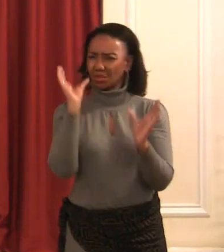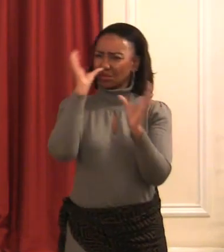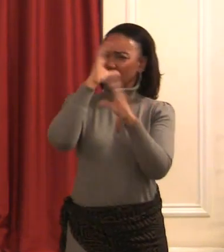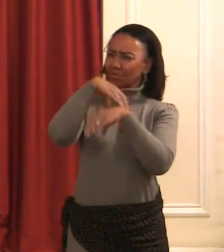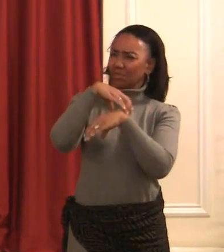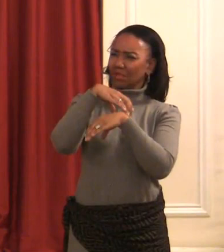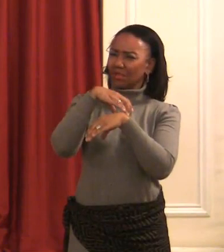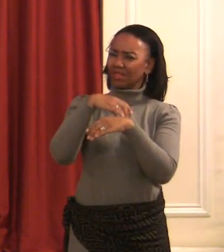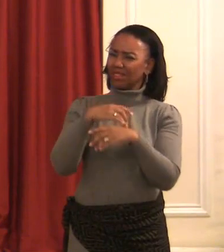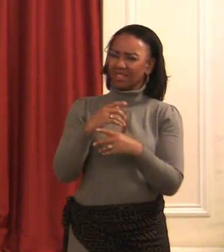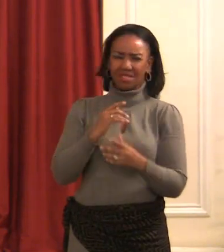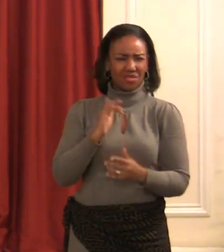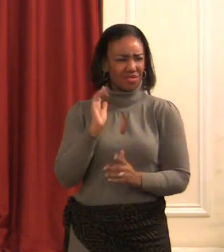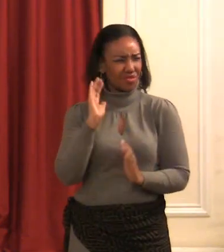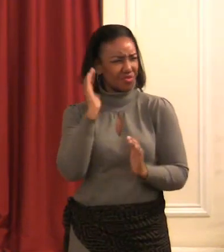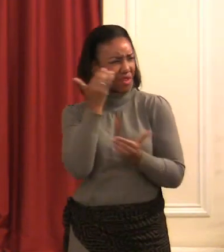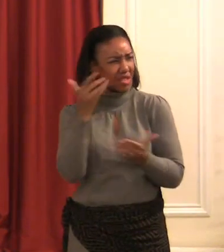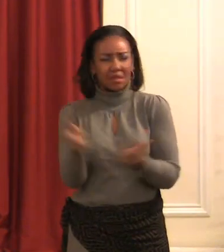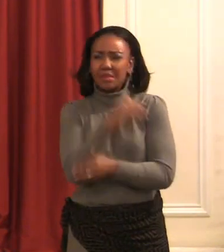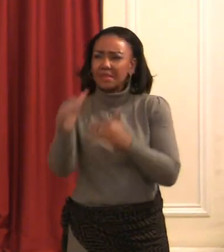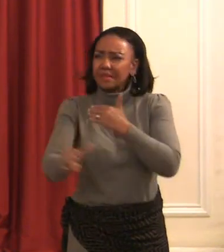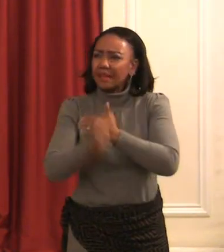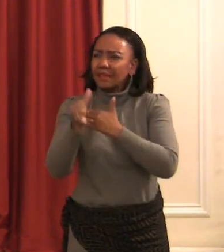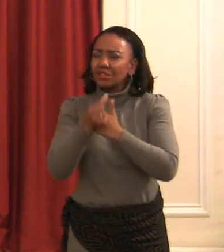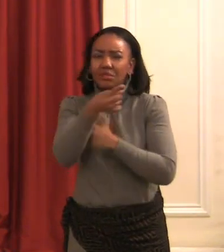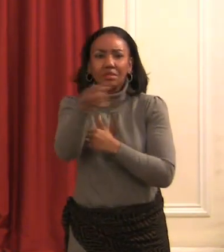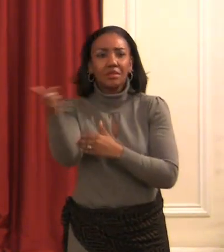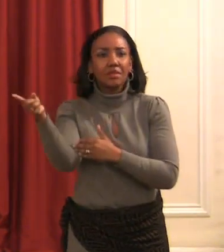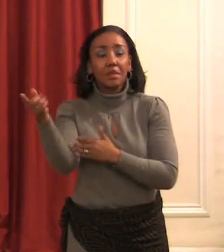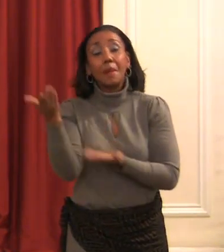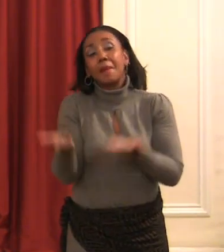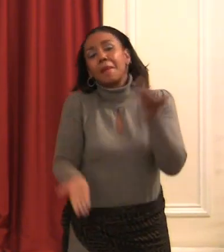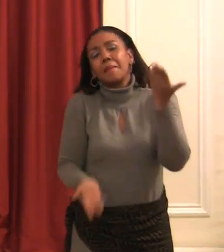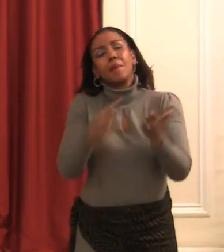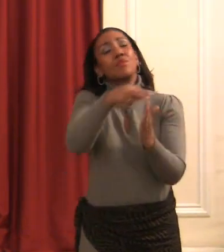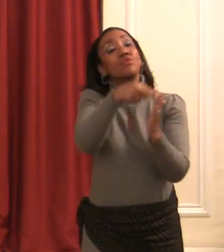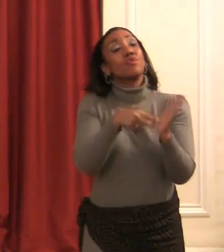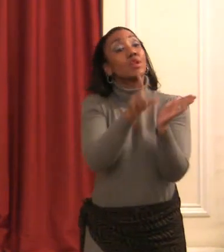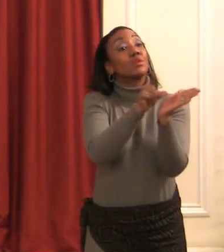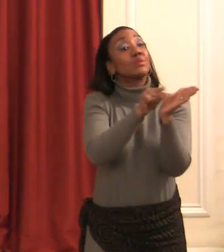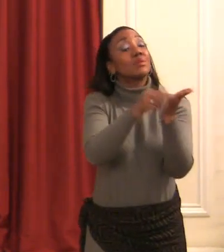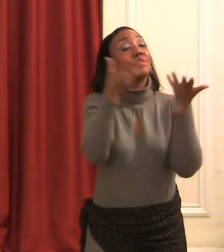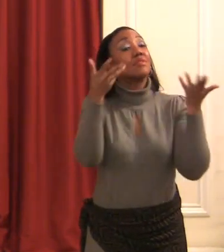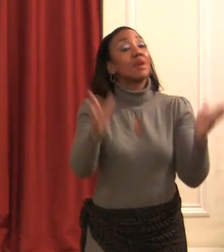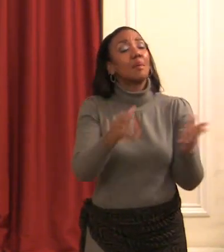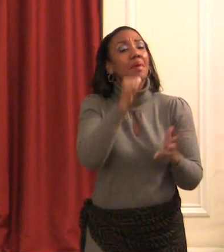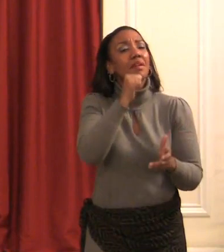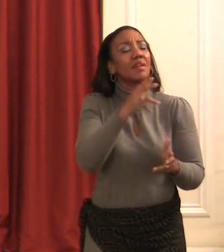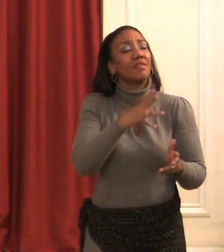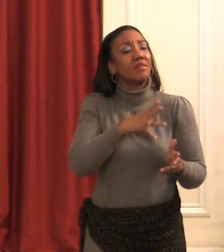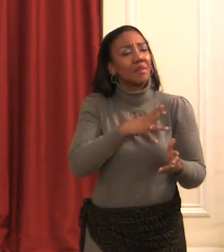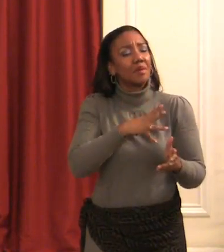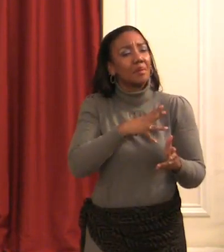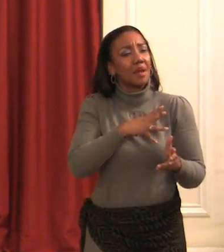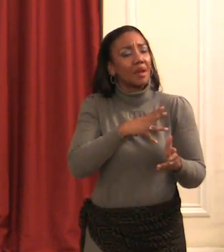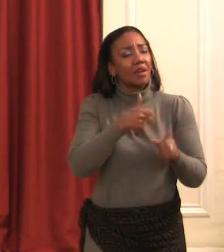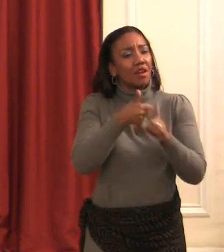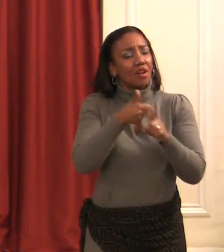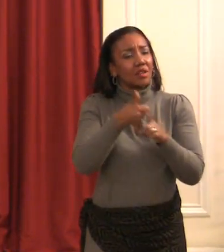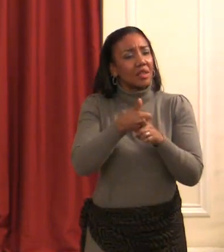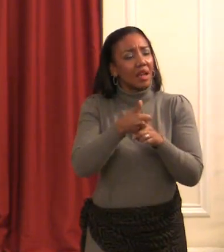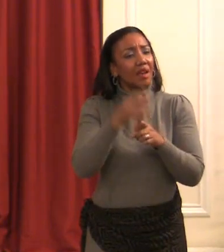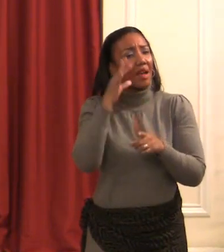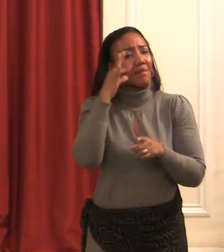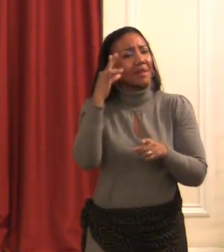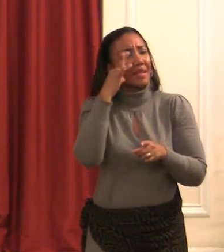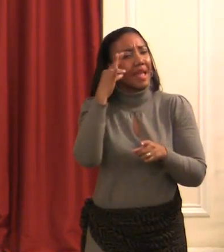bizarre, absurd, and deadly. You may have read in the news about the feline having all of the